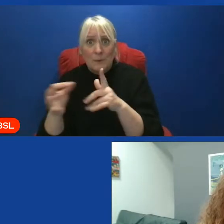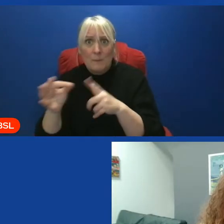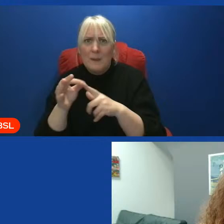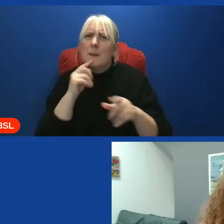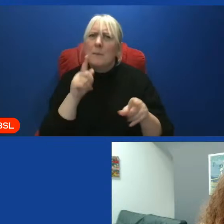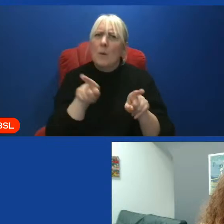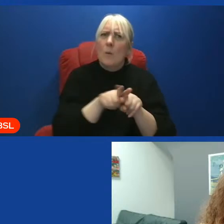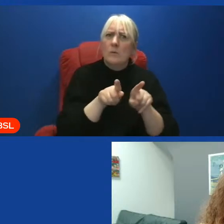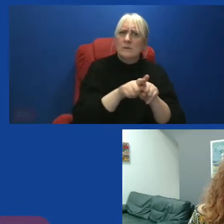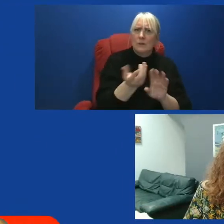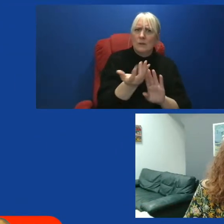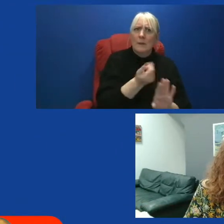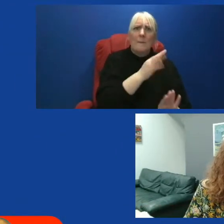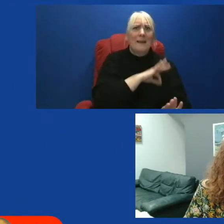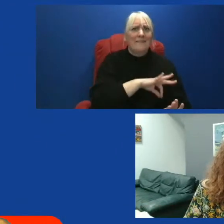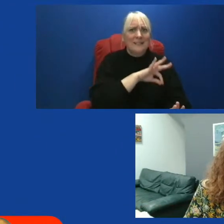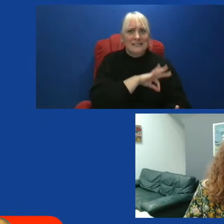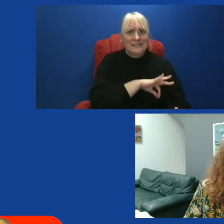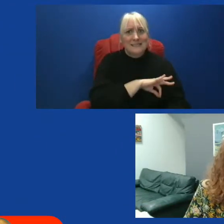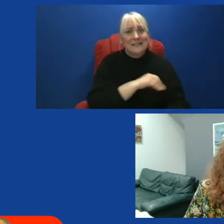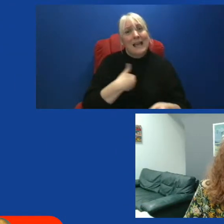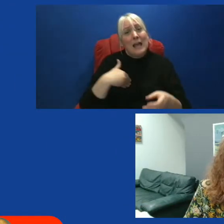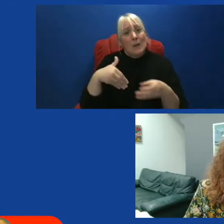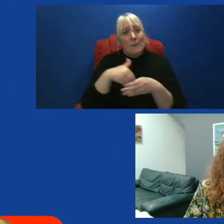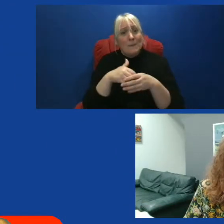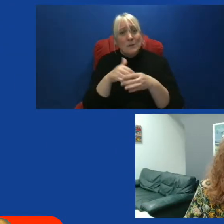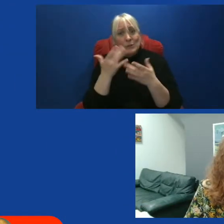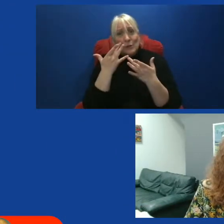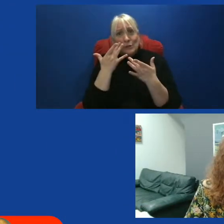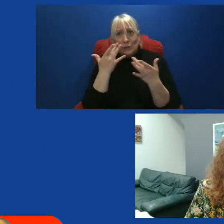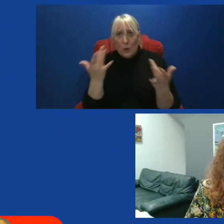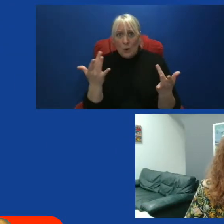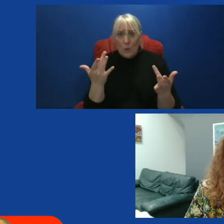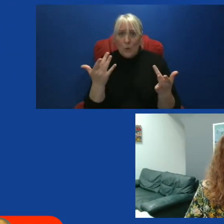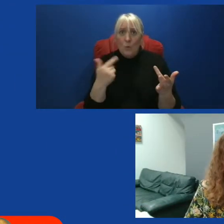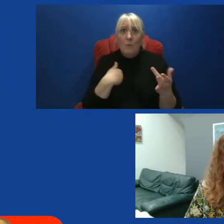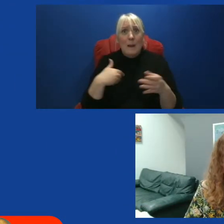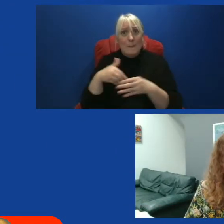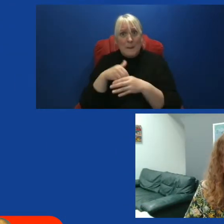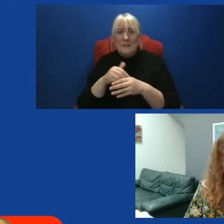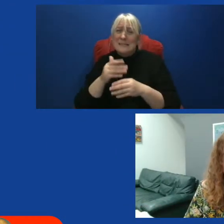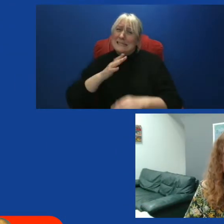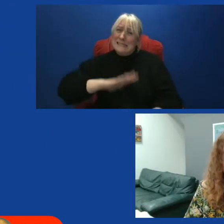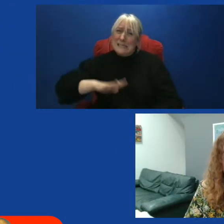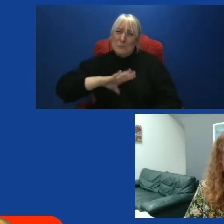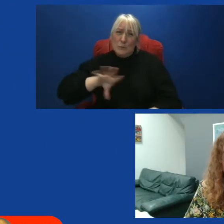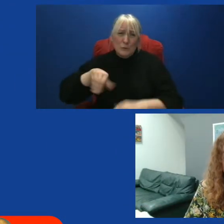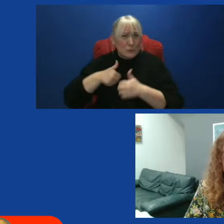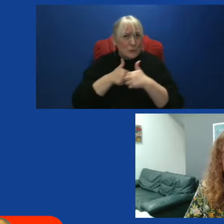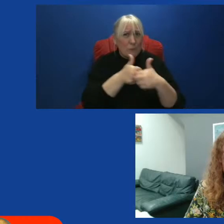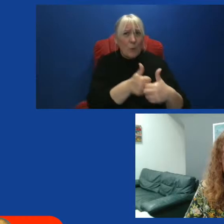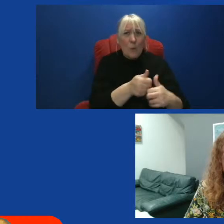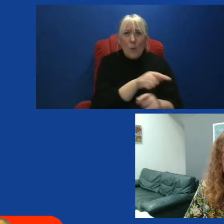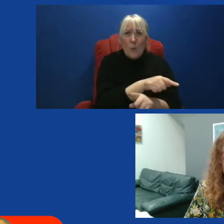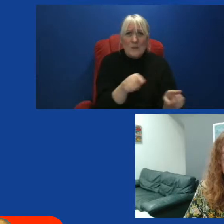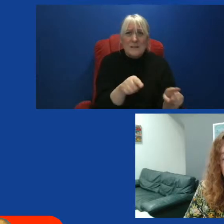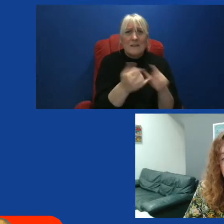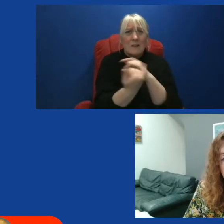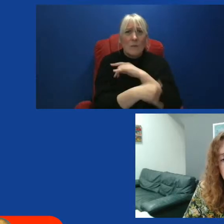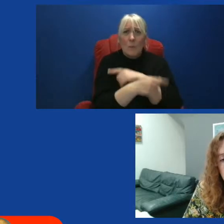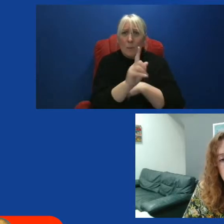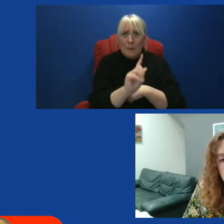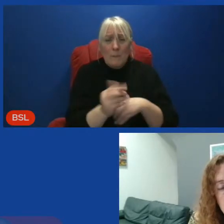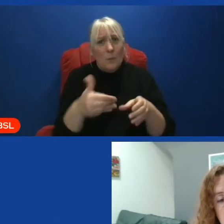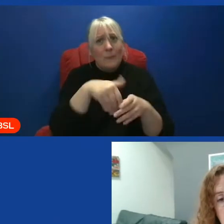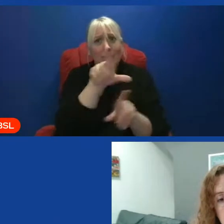shown time and time again that they are desperate to provide support to the most vulnerable in their communities. But at the same time,